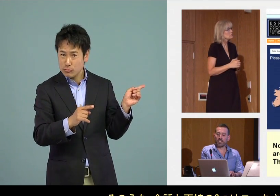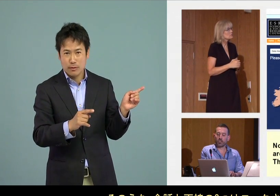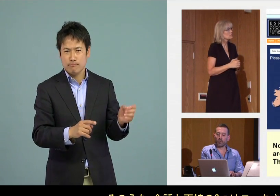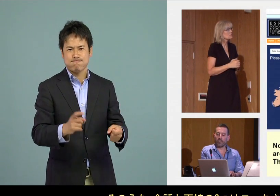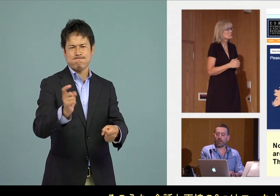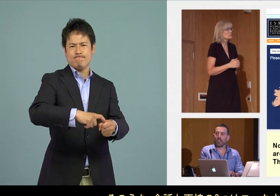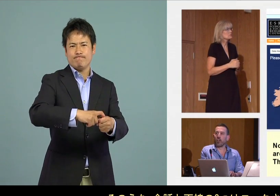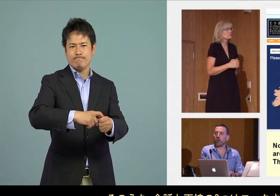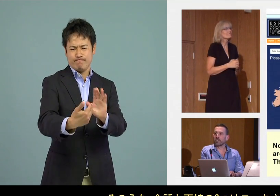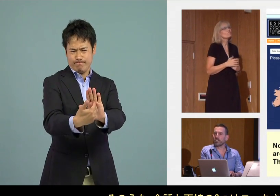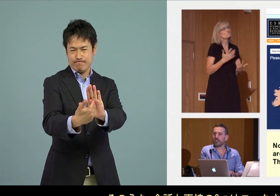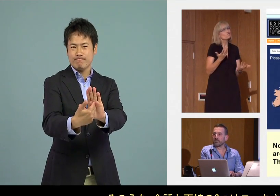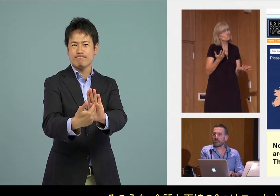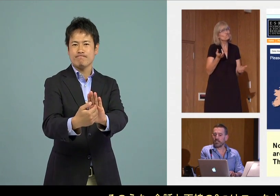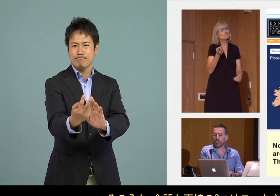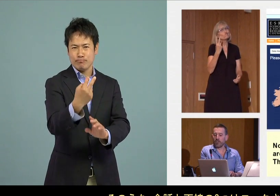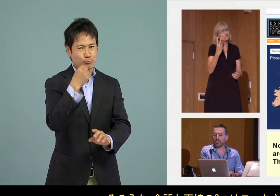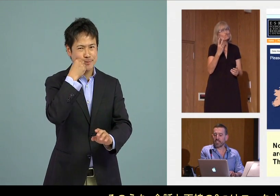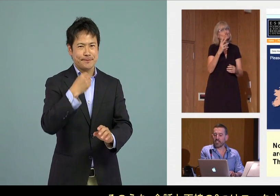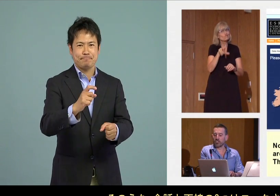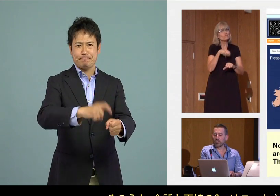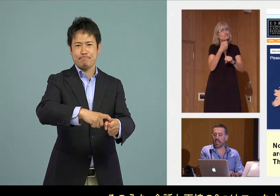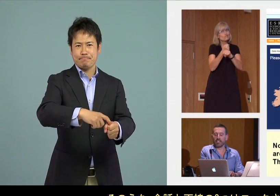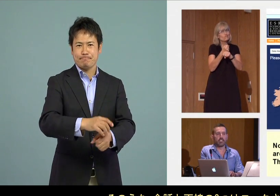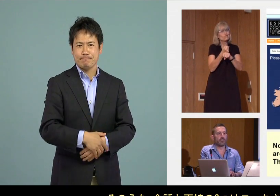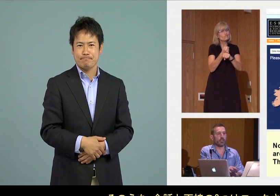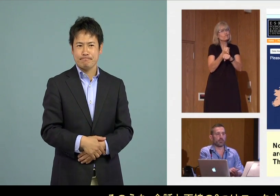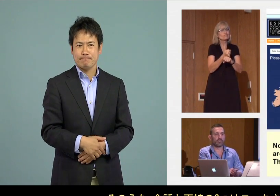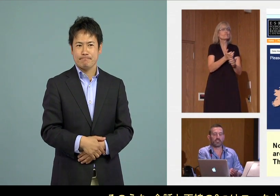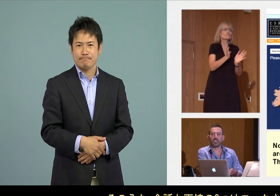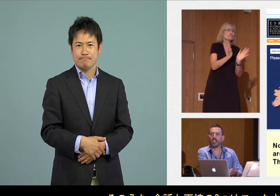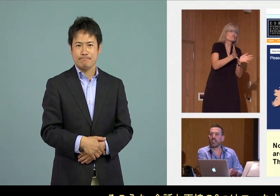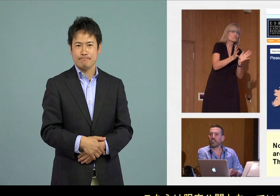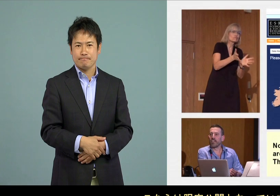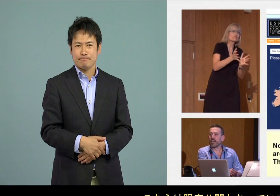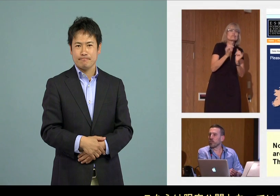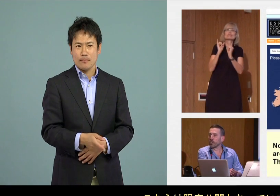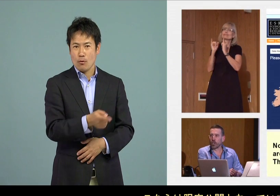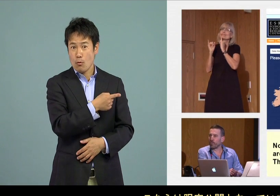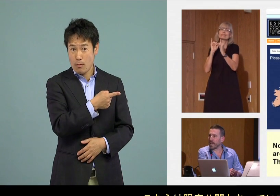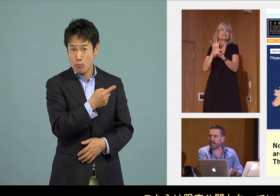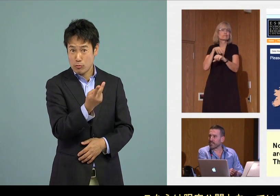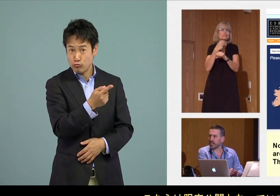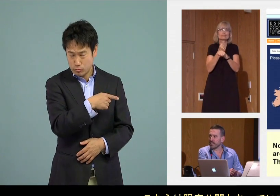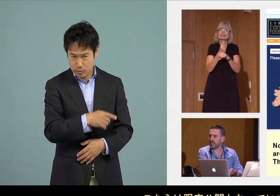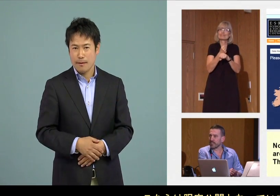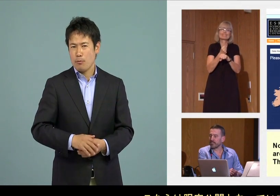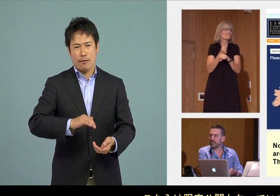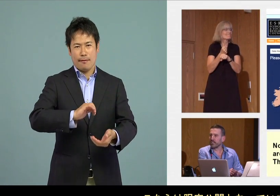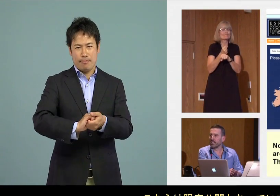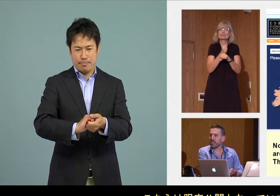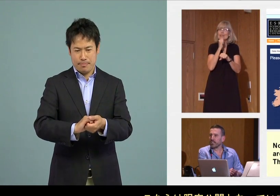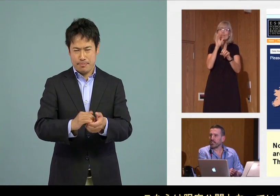You'll see 2 of them are locked, conversation and interviews. They are not open